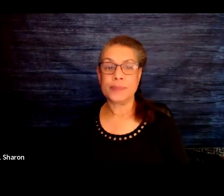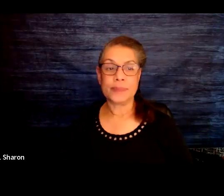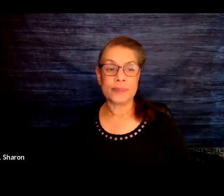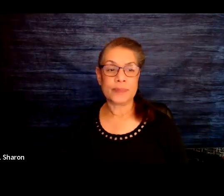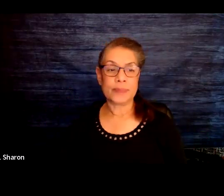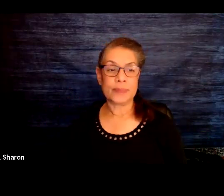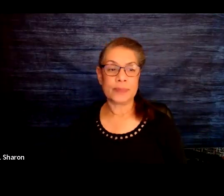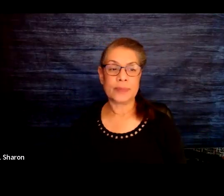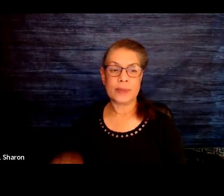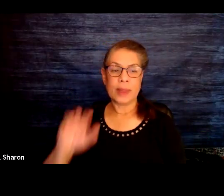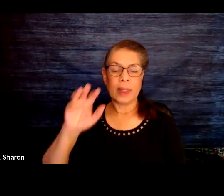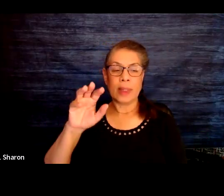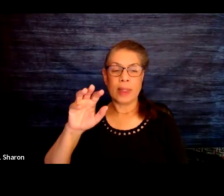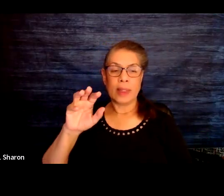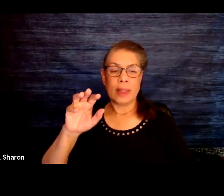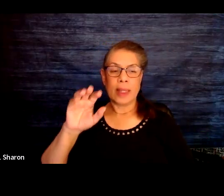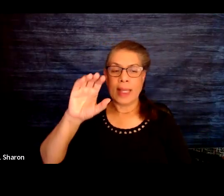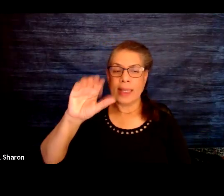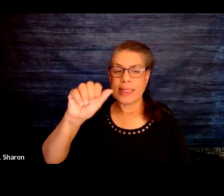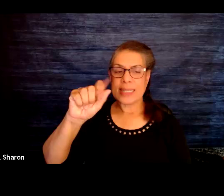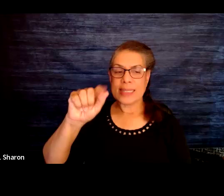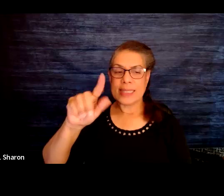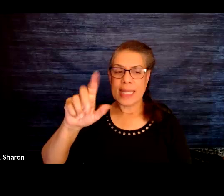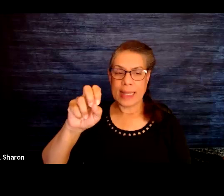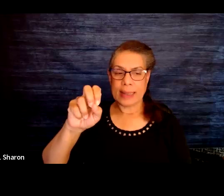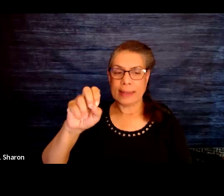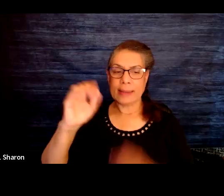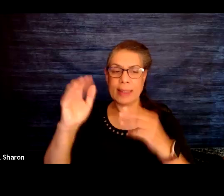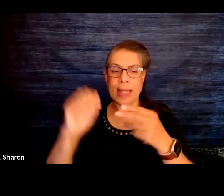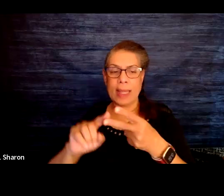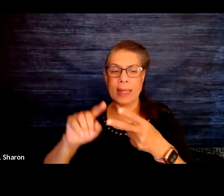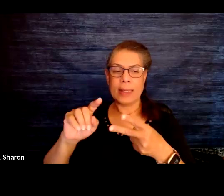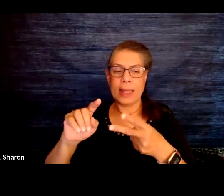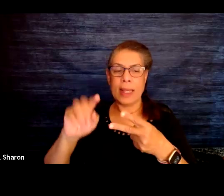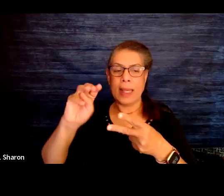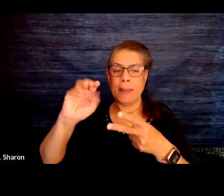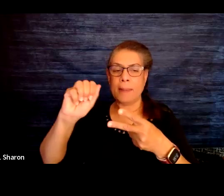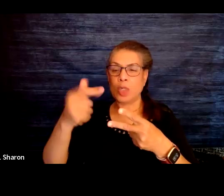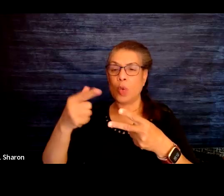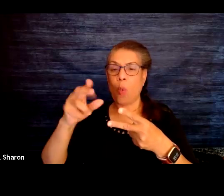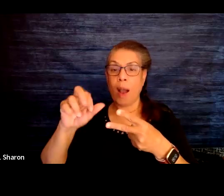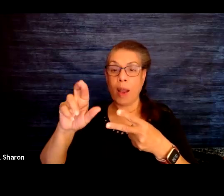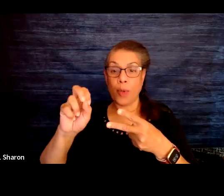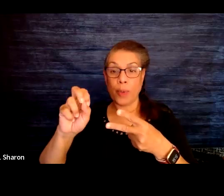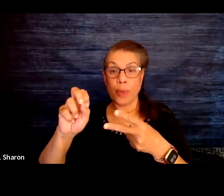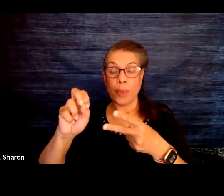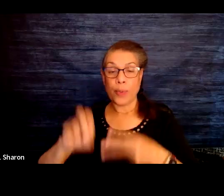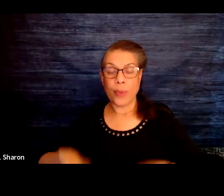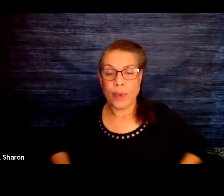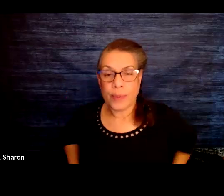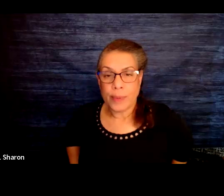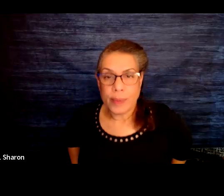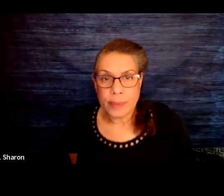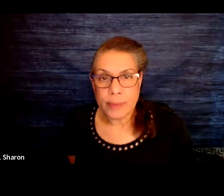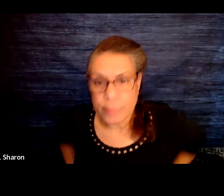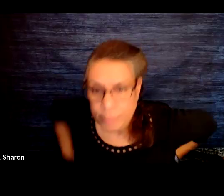Rachel Castillo, Michael McGuire, Jane Icord, Maya Jones, and Deidre Manning. Rachel Castillo, and